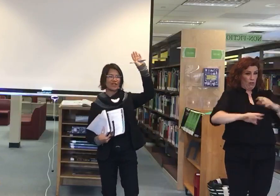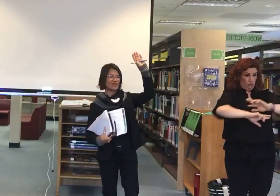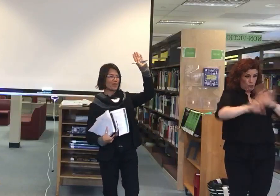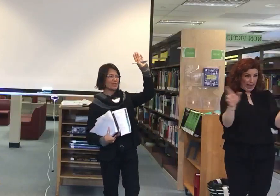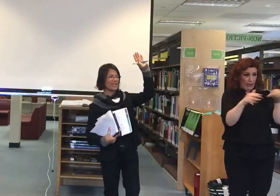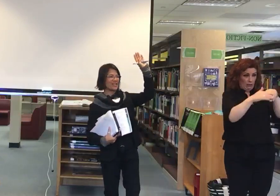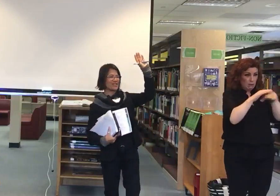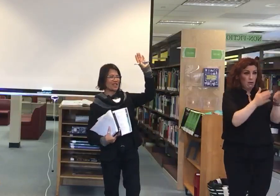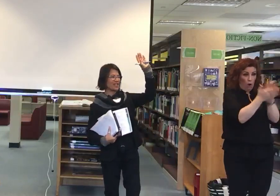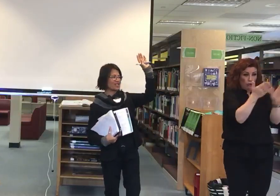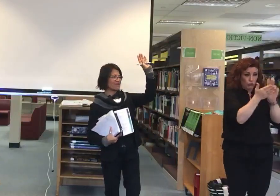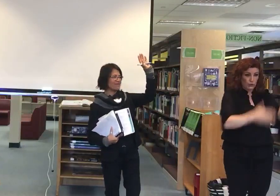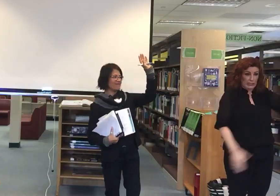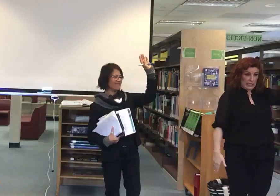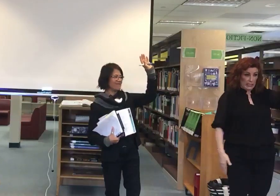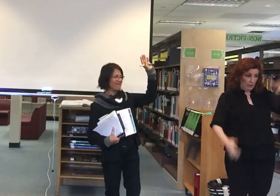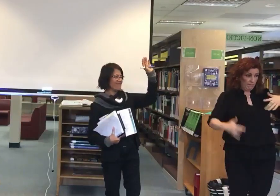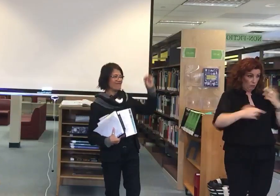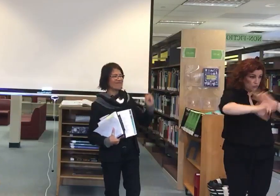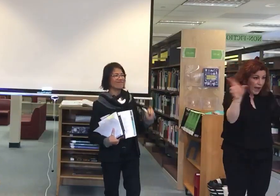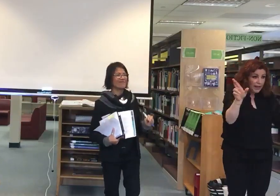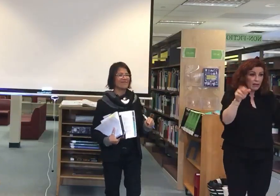when you started your post-secondary education?